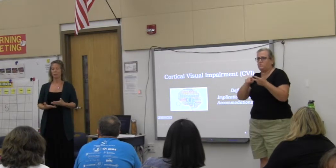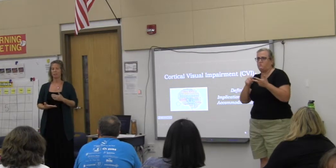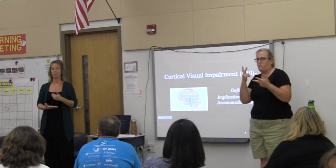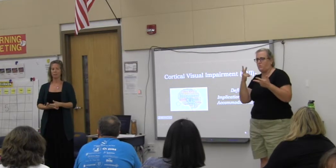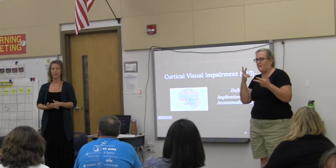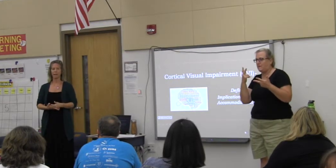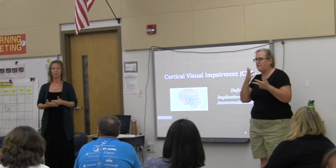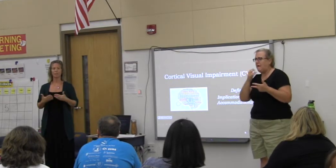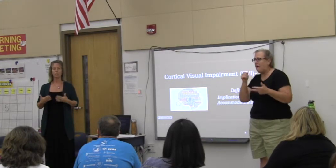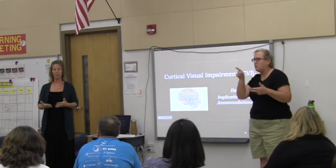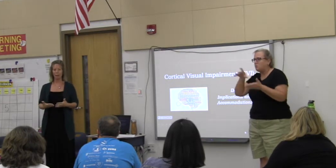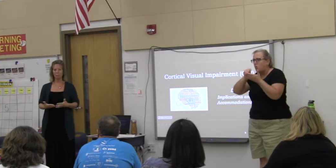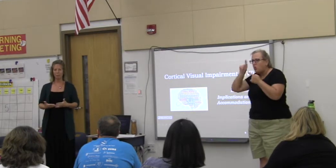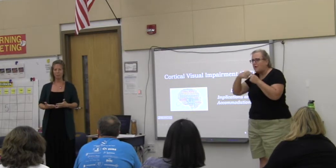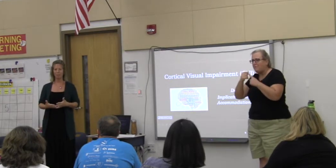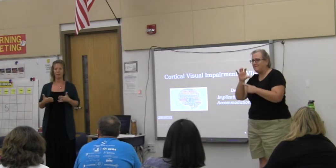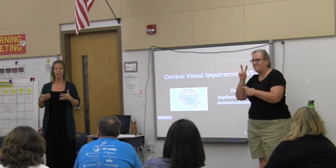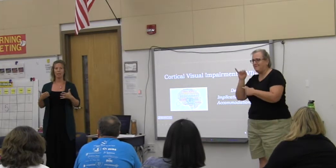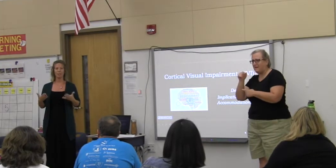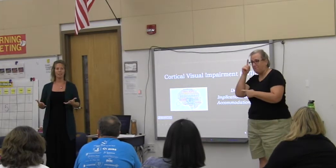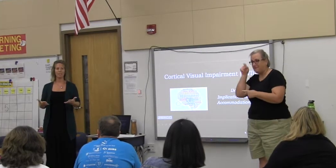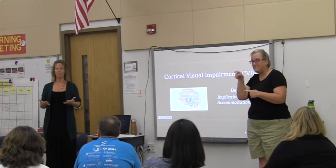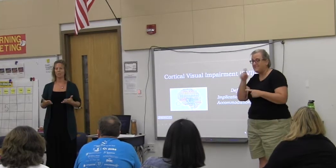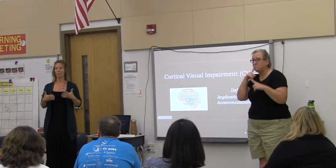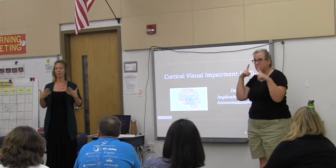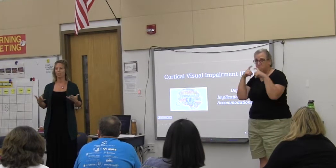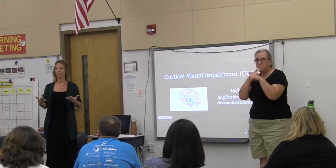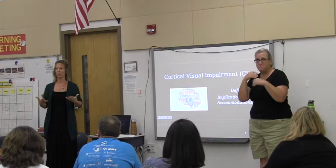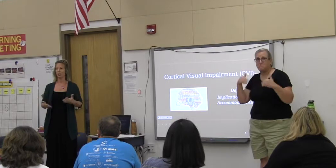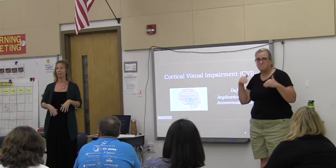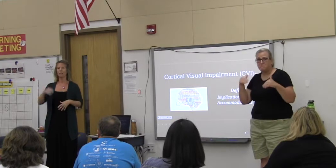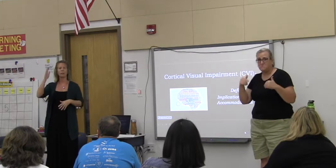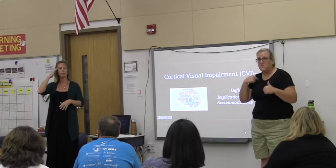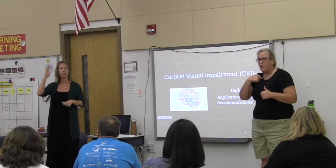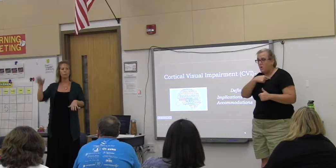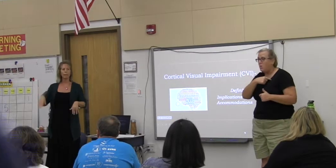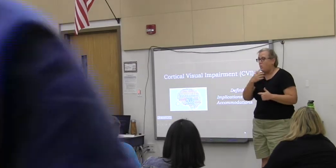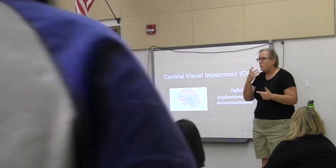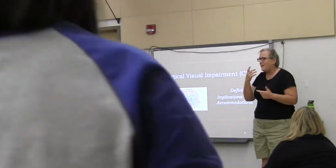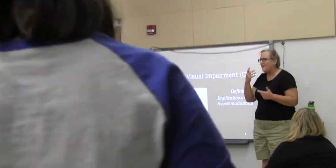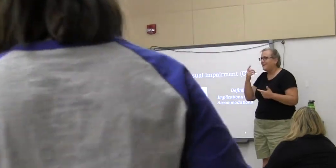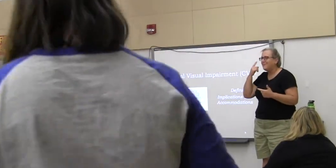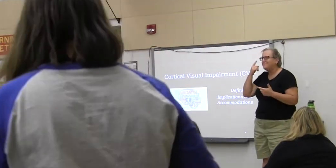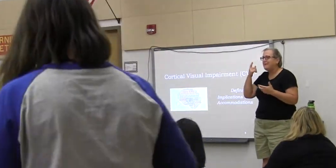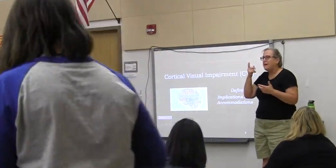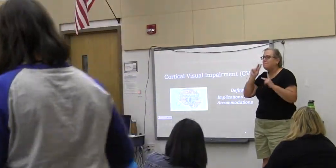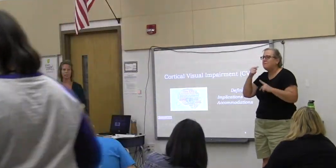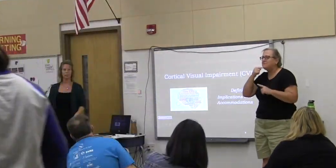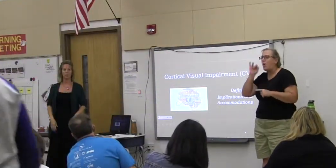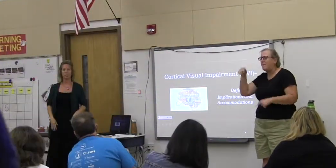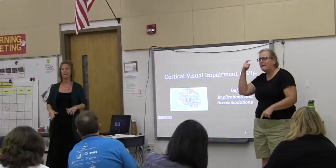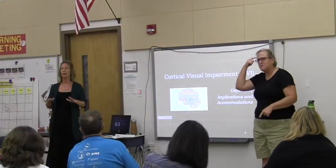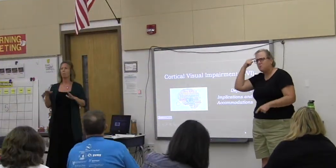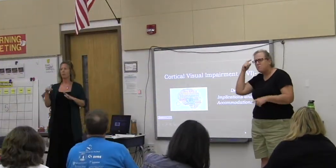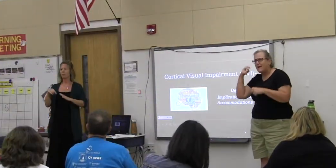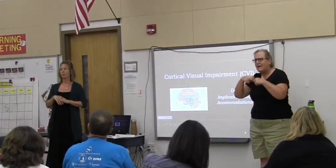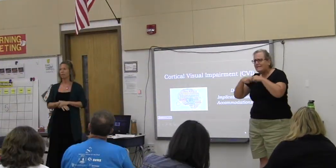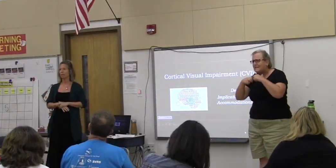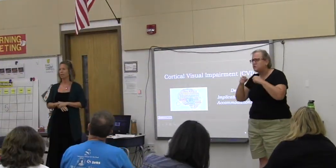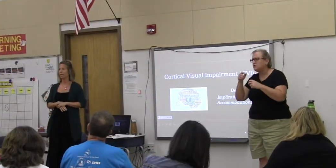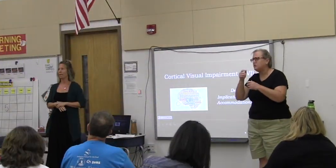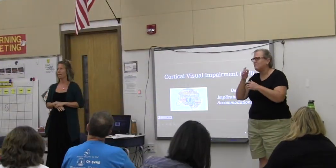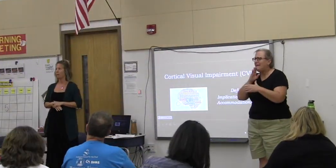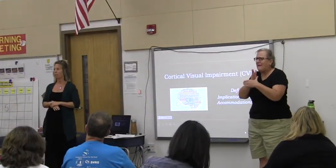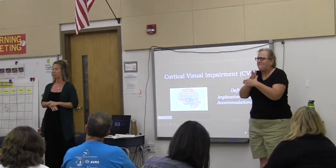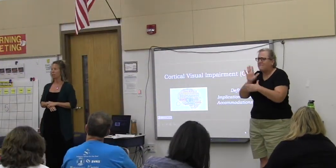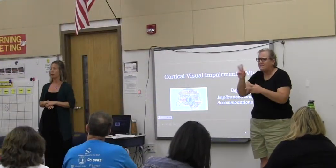learn about CVI, because it's quite complex. A lot of times I feel like we hear, you know, it's more of a brain issue and affects their vision, but there's a